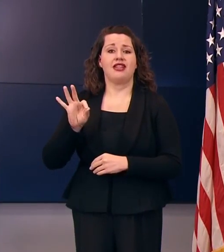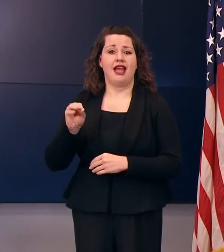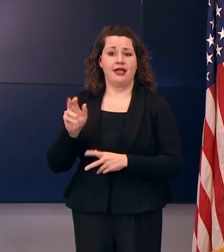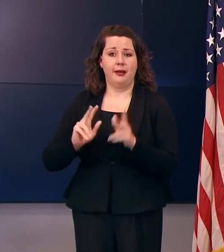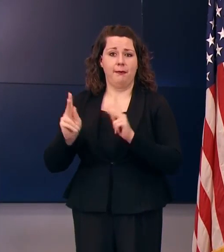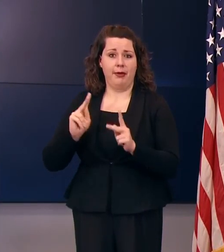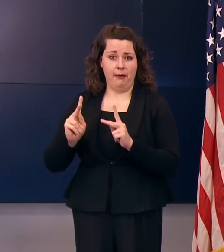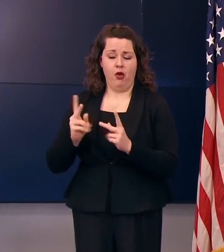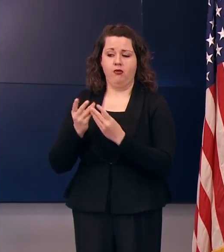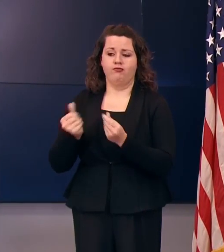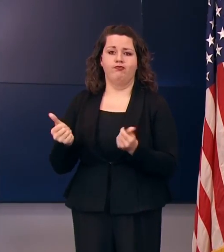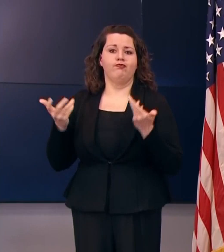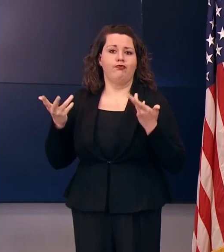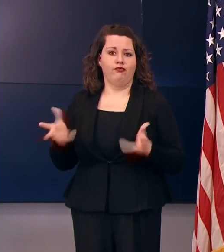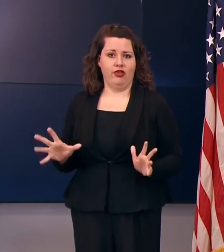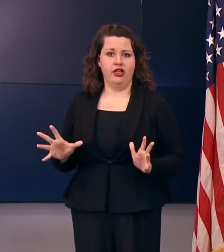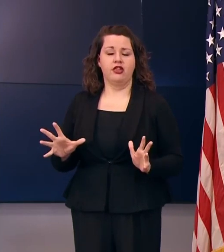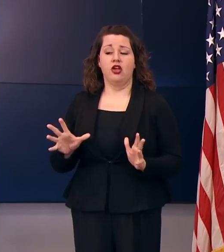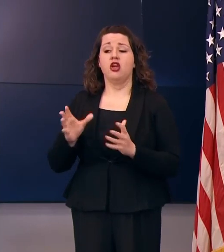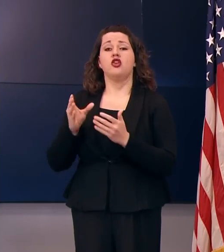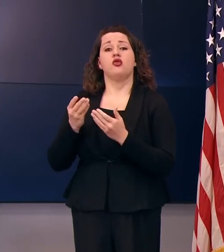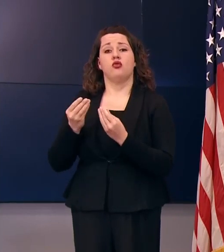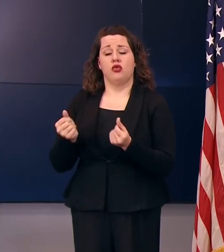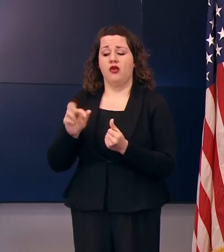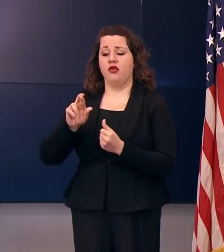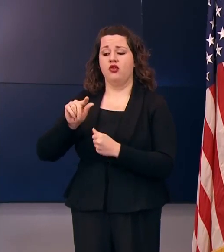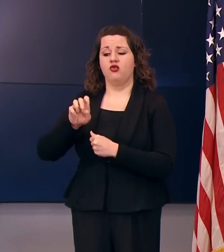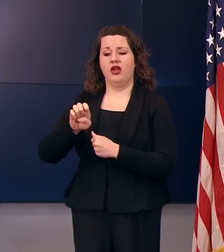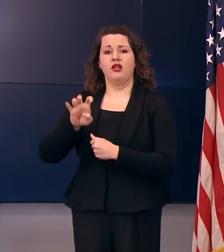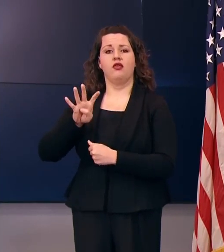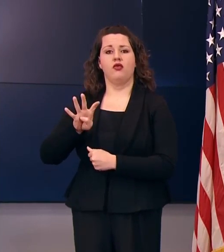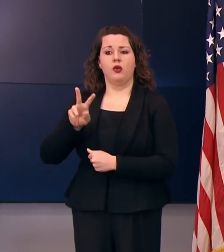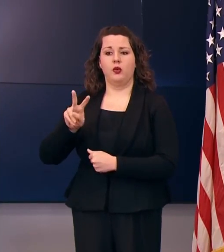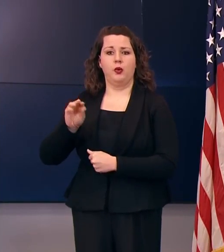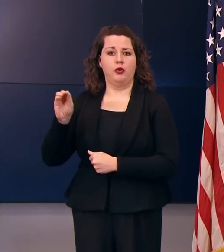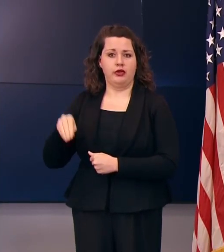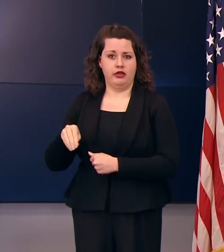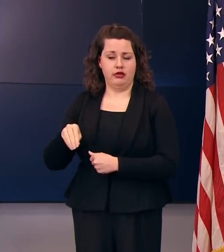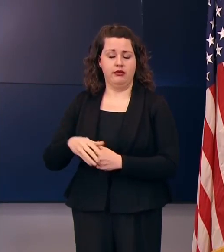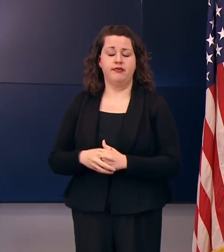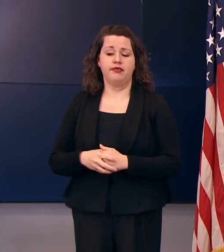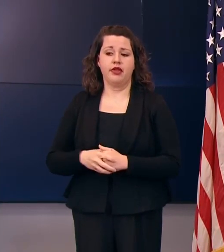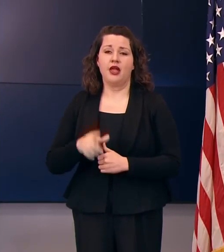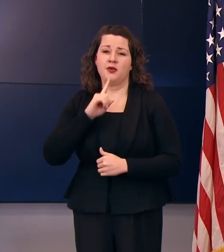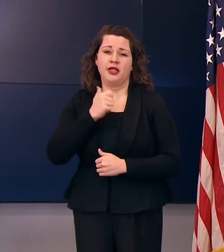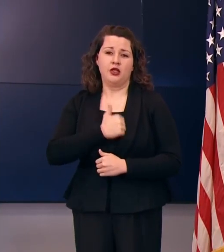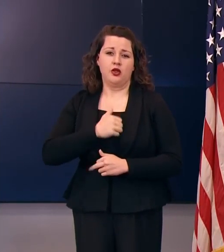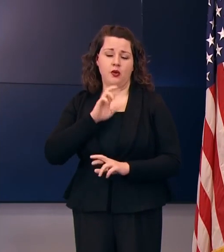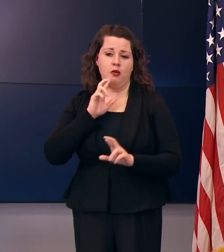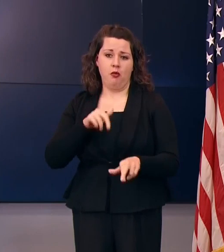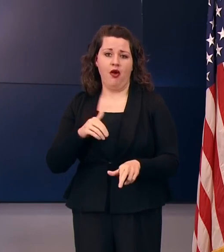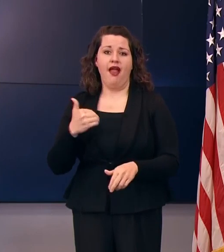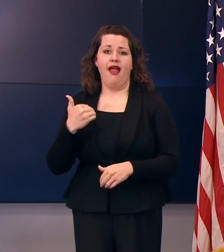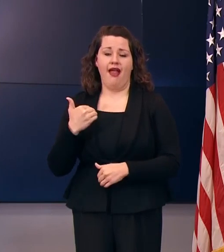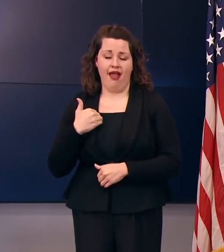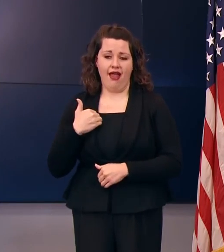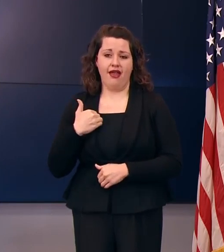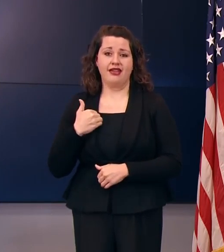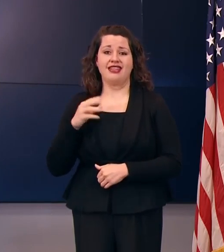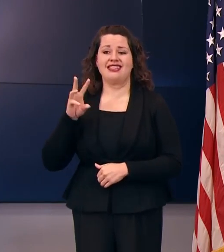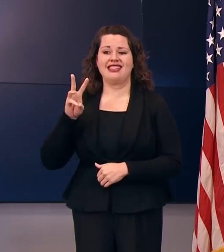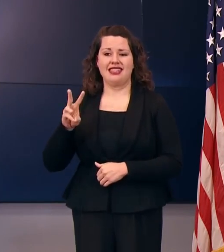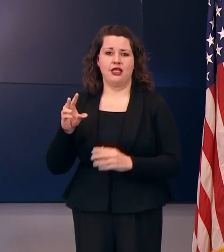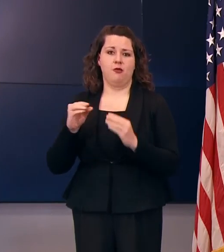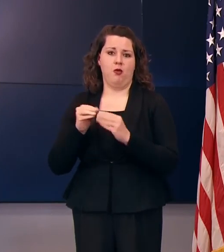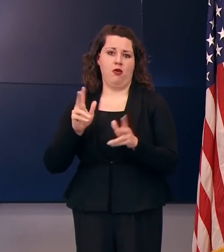790 Iowans have recovered for a recovery rate of 42%. And I'm very sorry to report that we have had